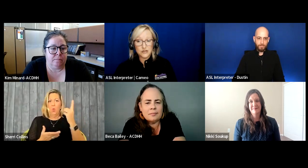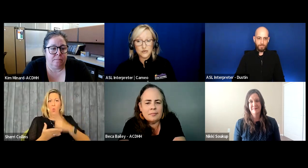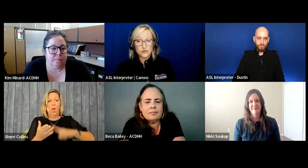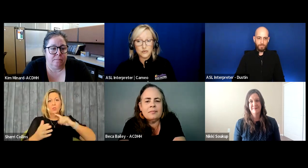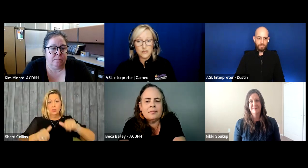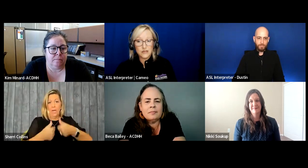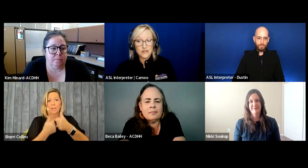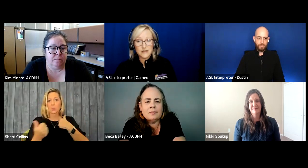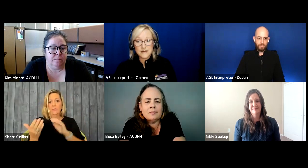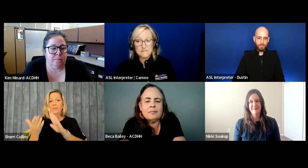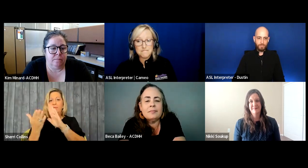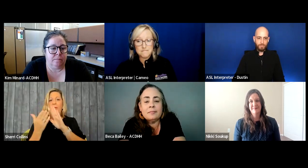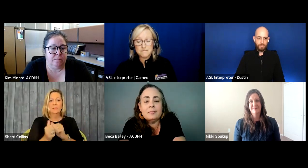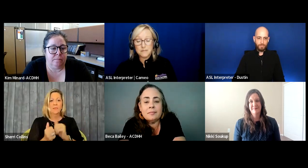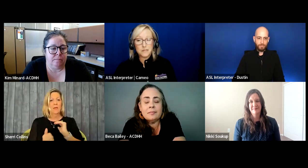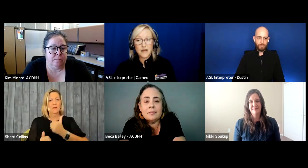us to